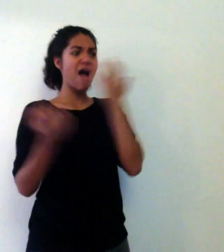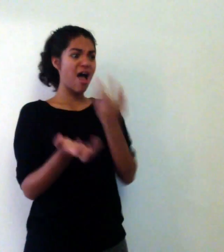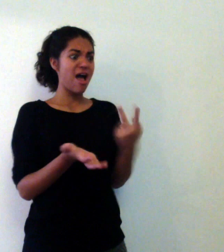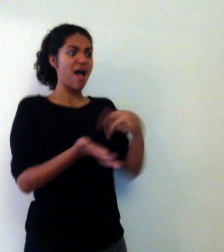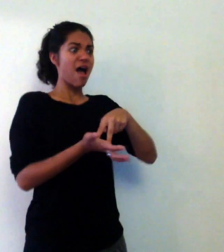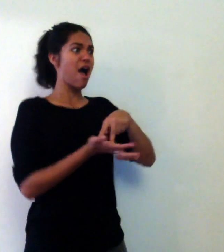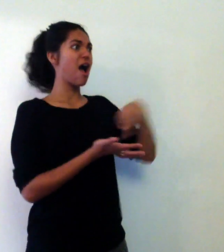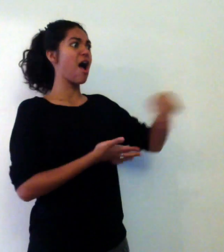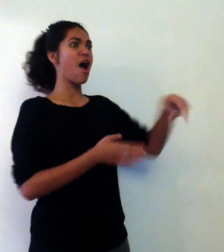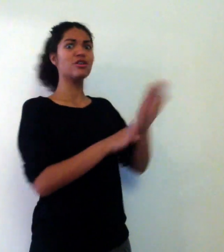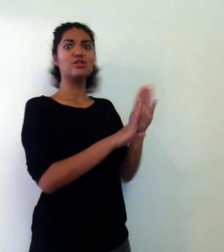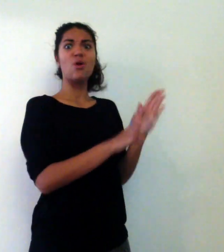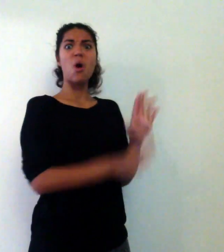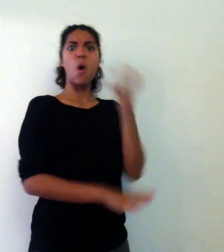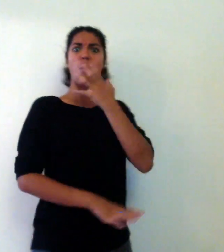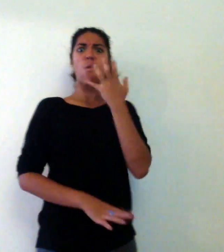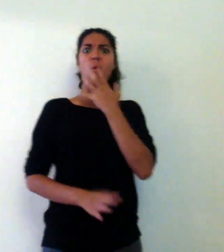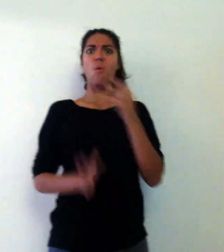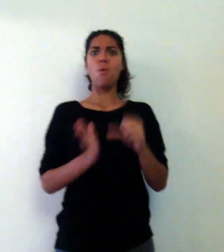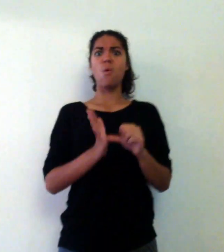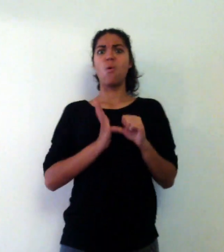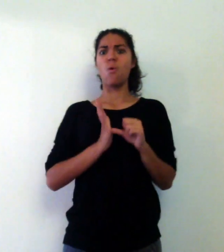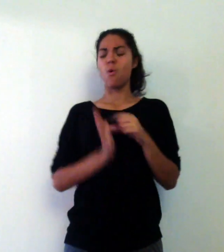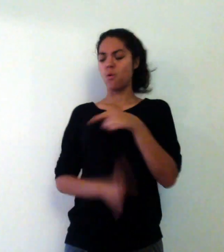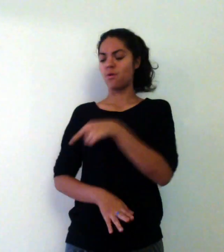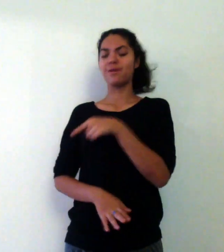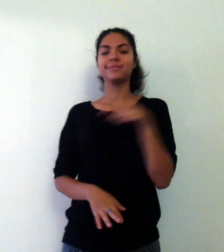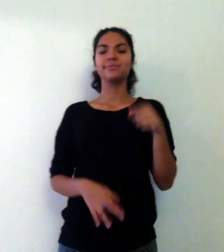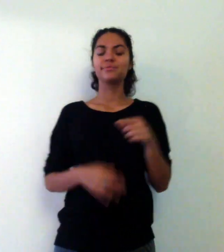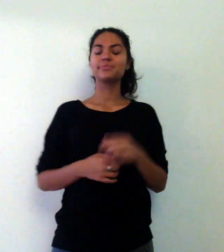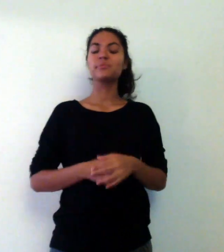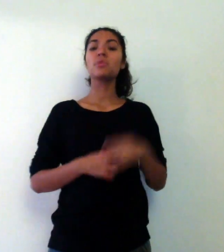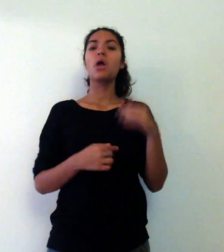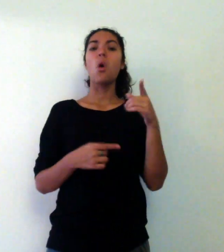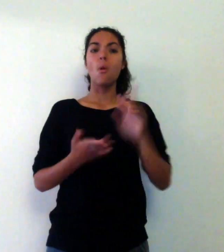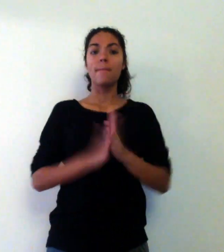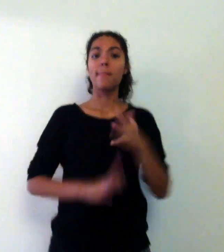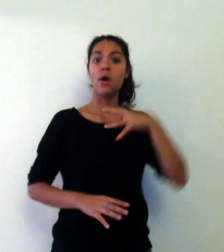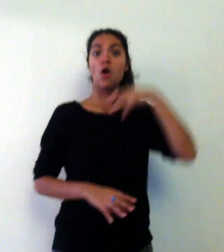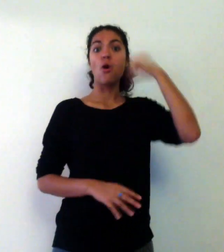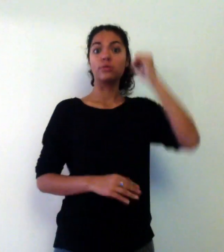The older you get, the more it takes to fill your heart with wonder.